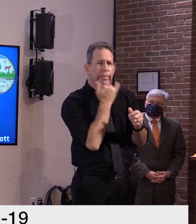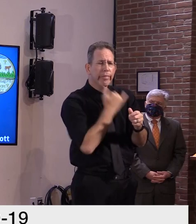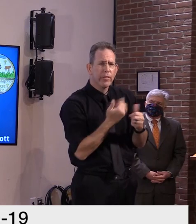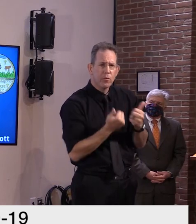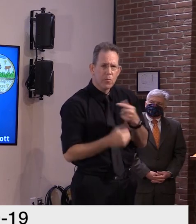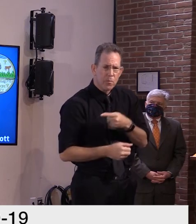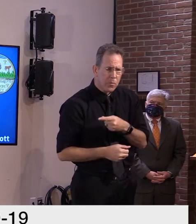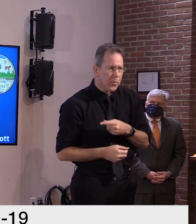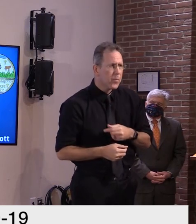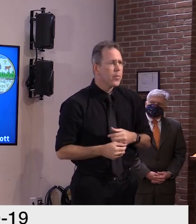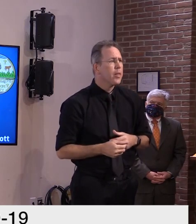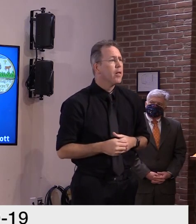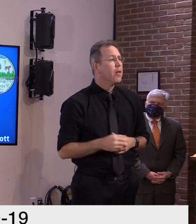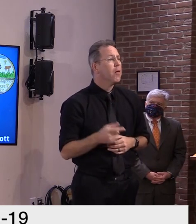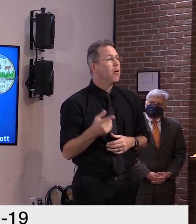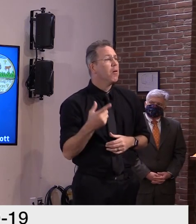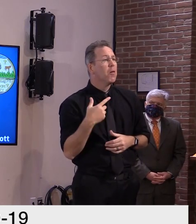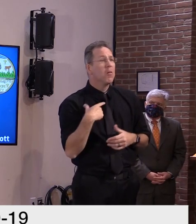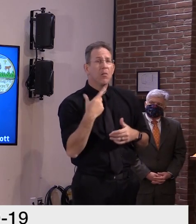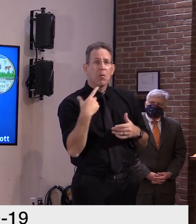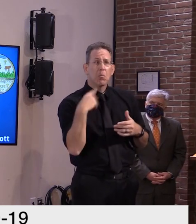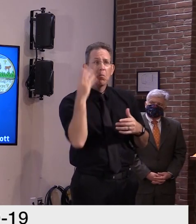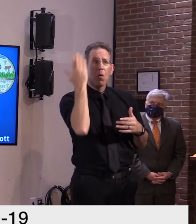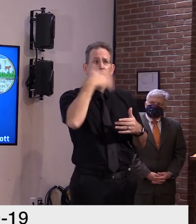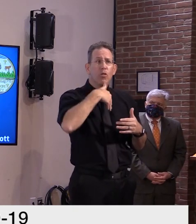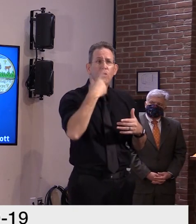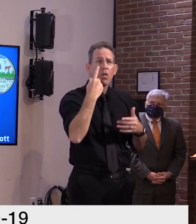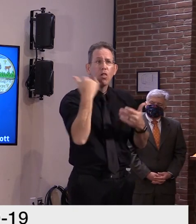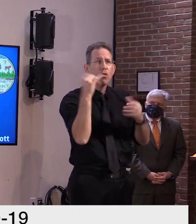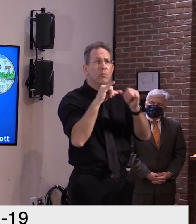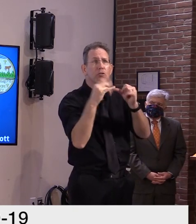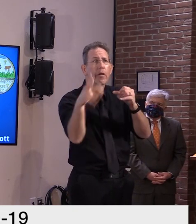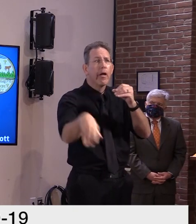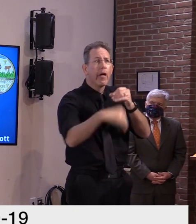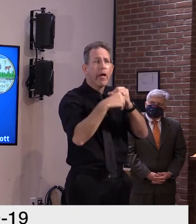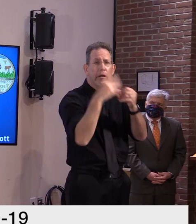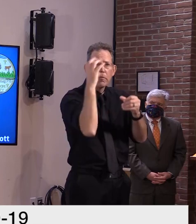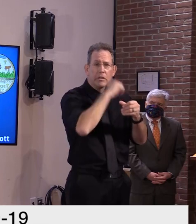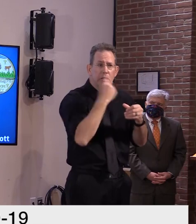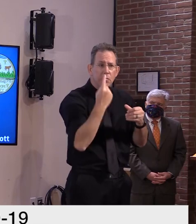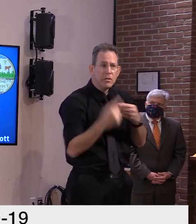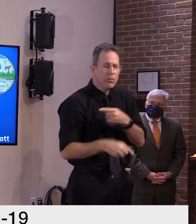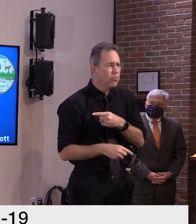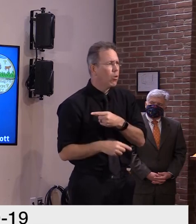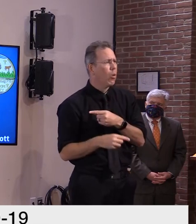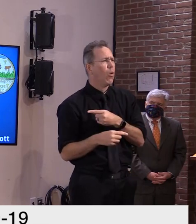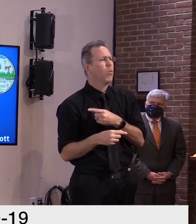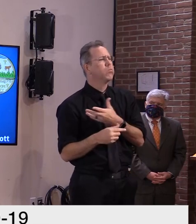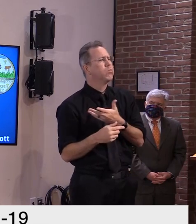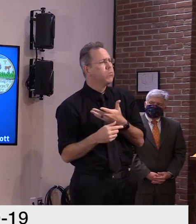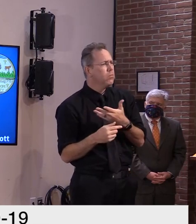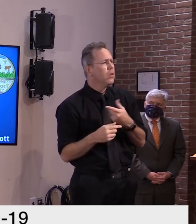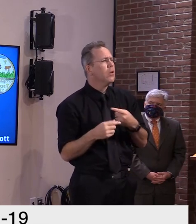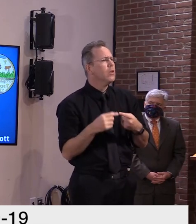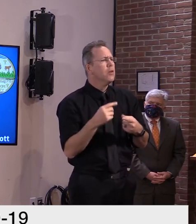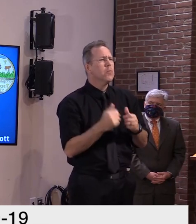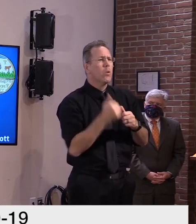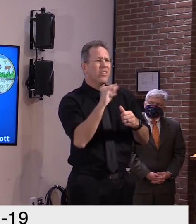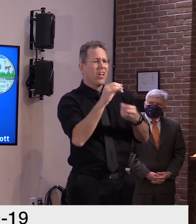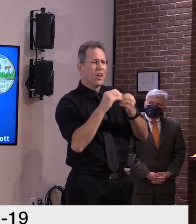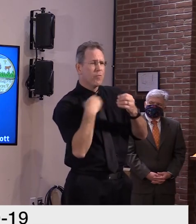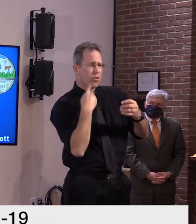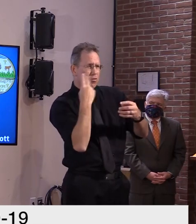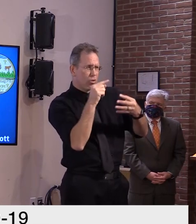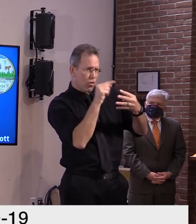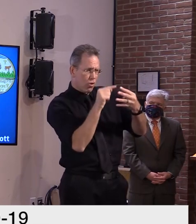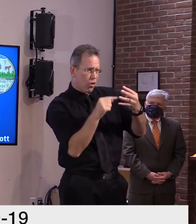We actually look at more than that, but we certainly want to respect those the most, I think, in a hierarchy of